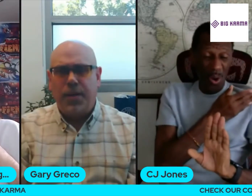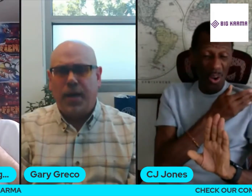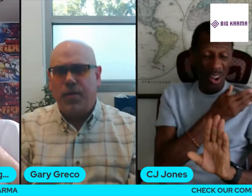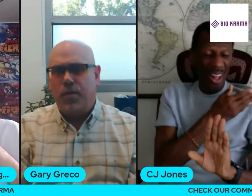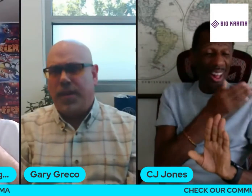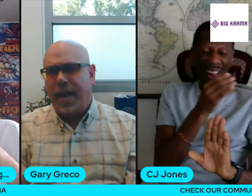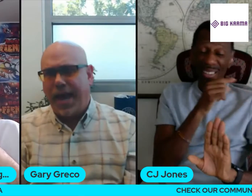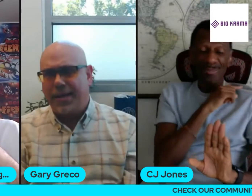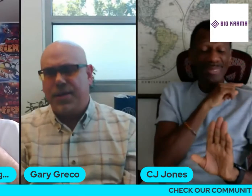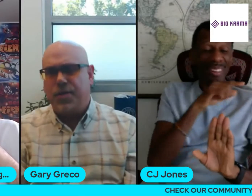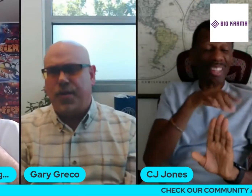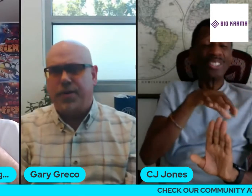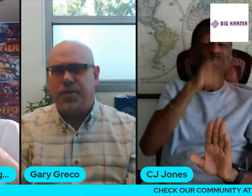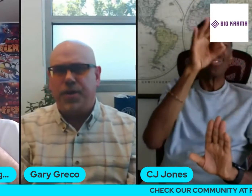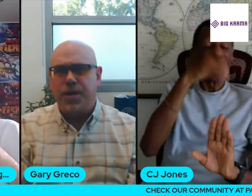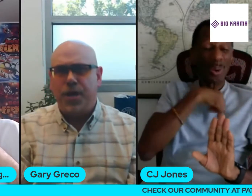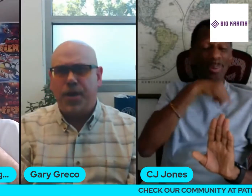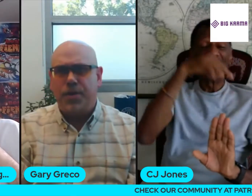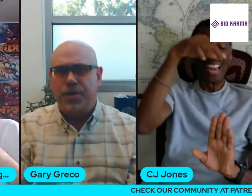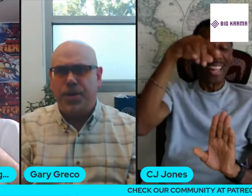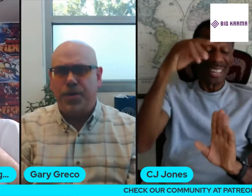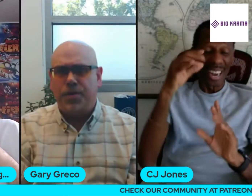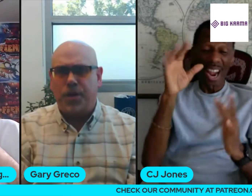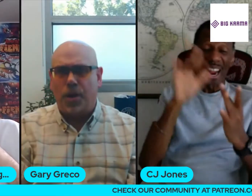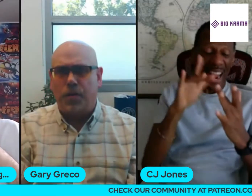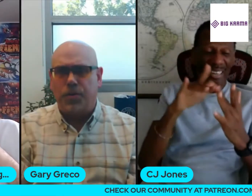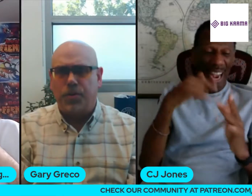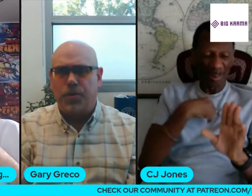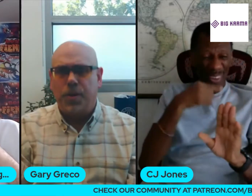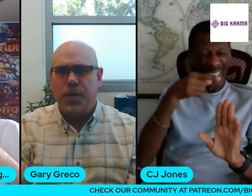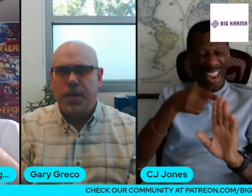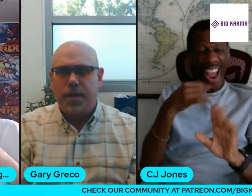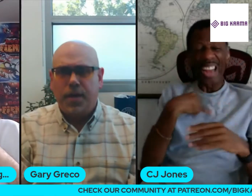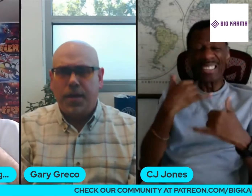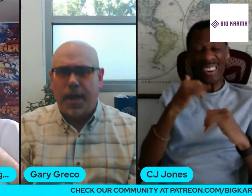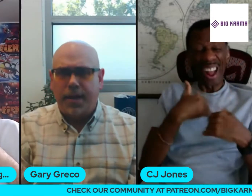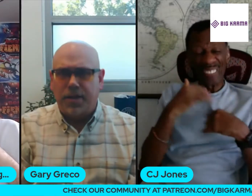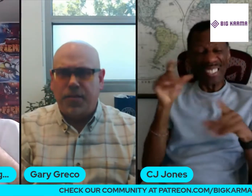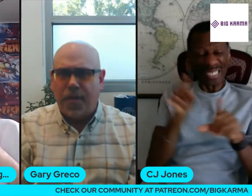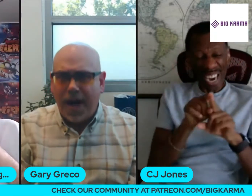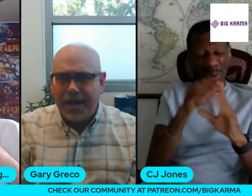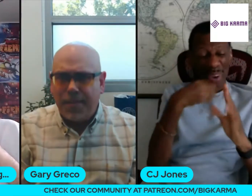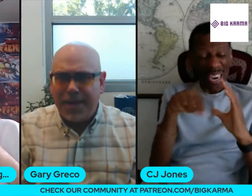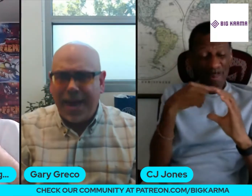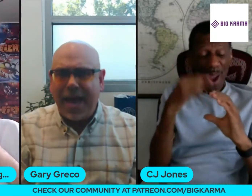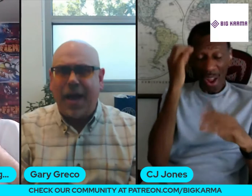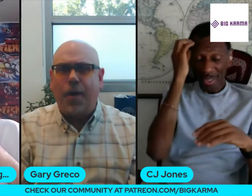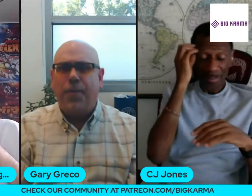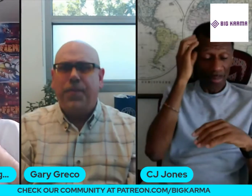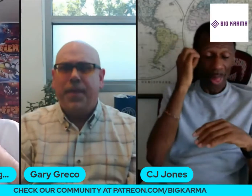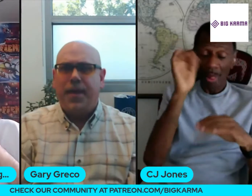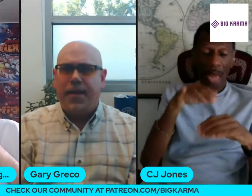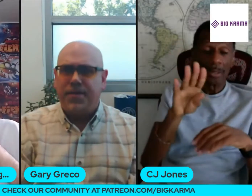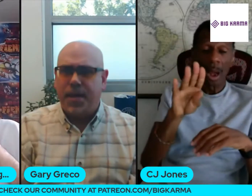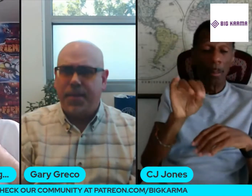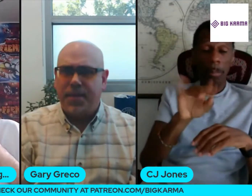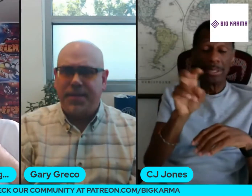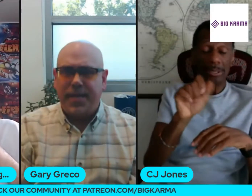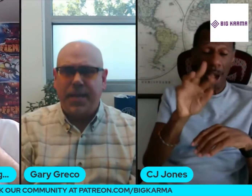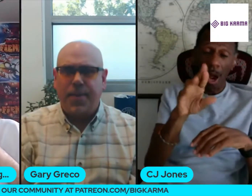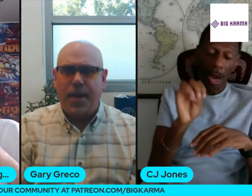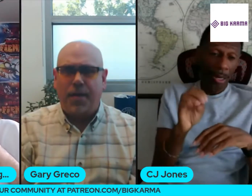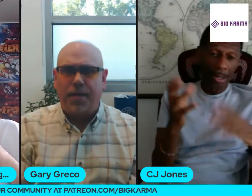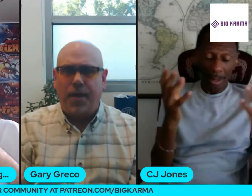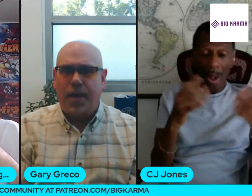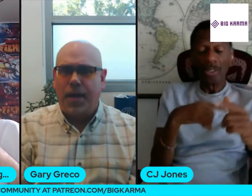knew of the casting director years and years ago to find me now and send me